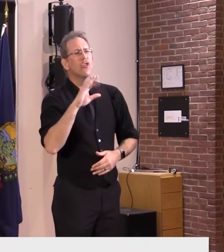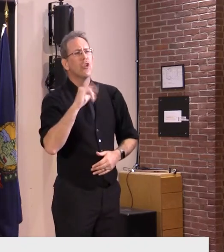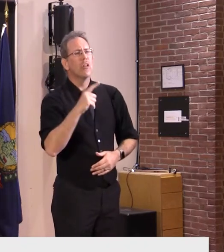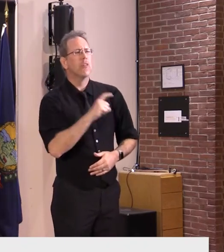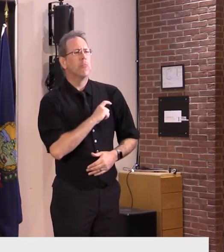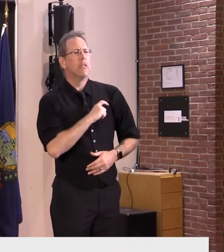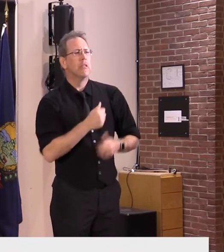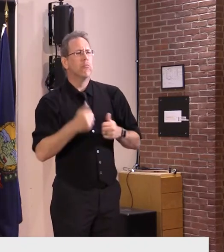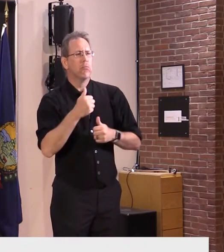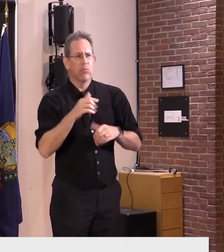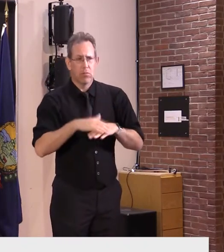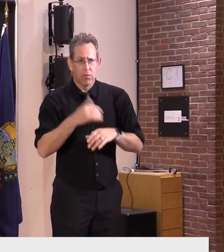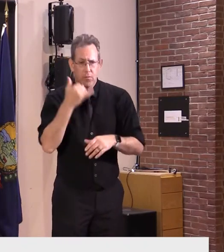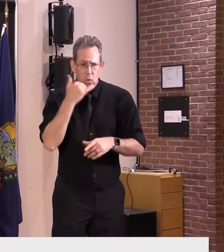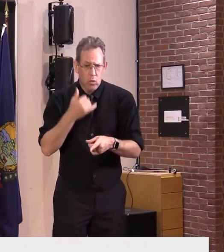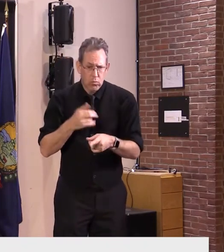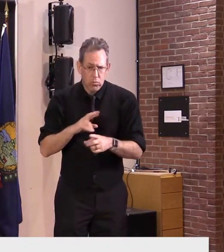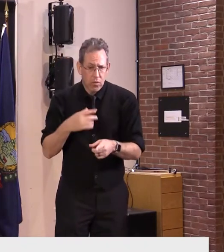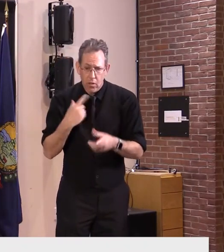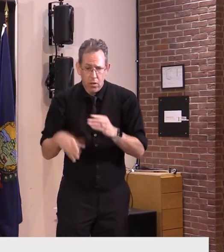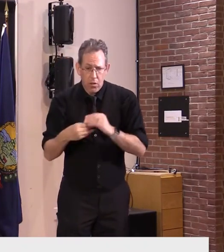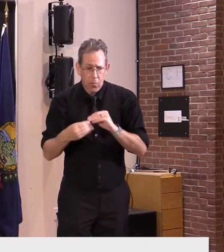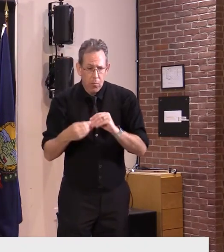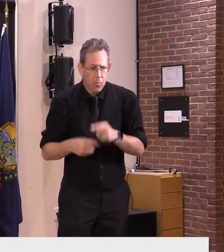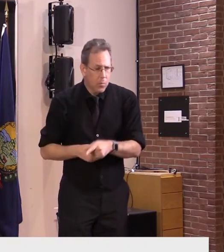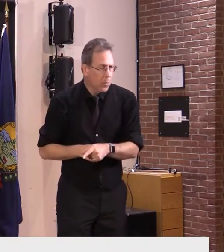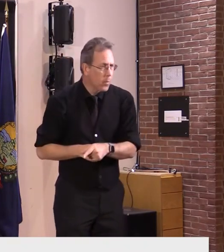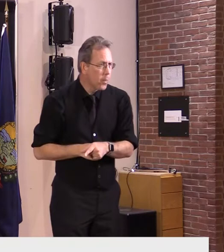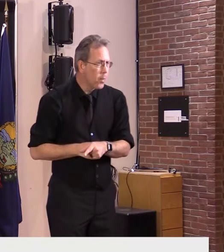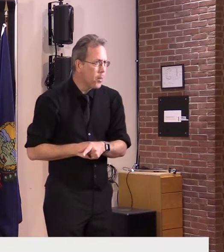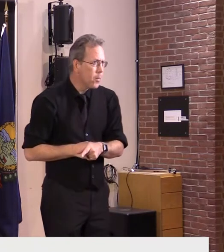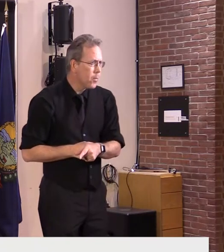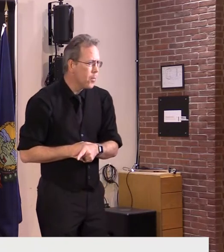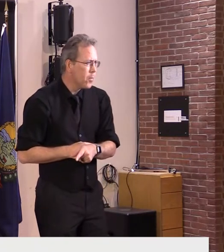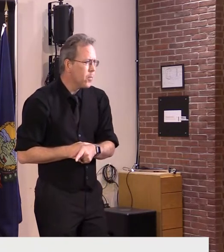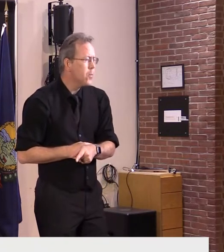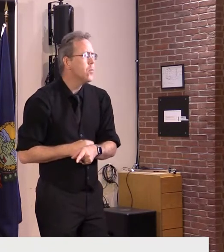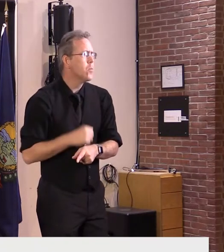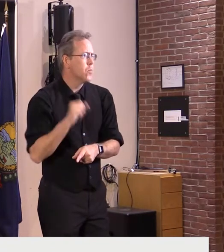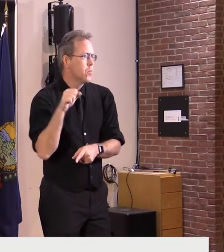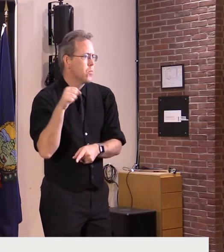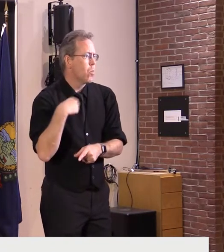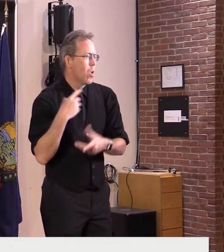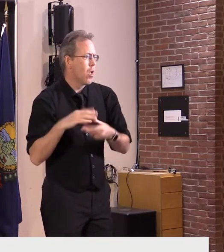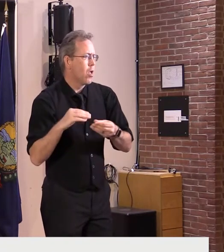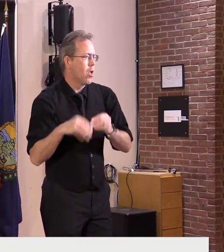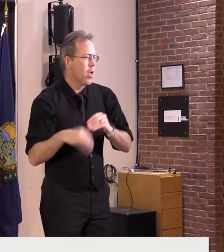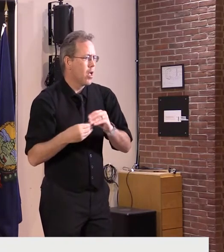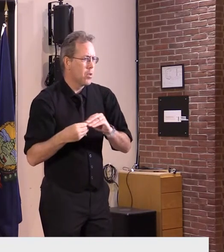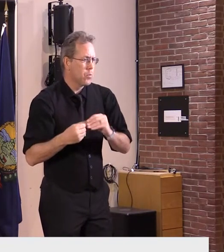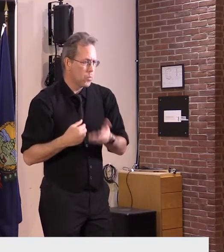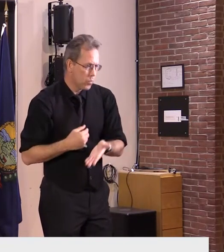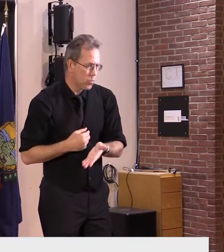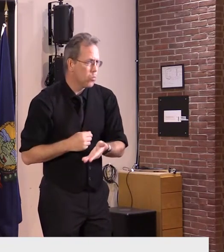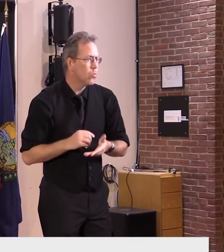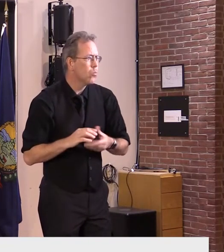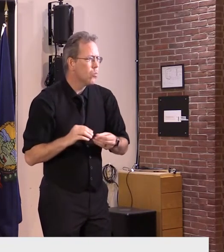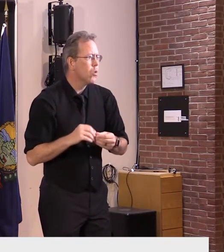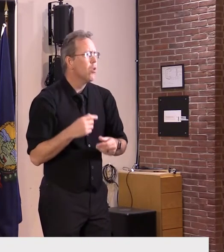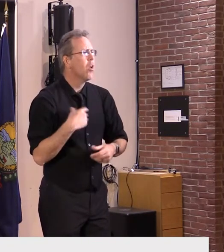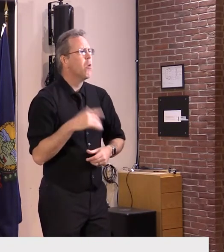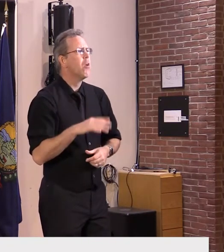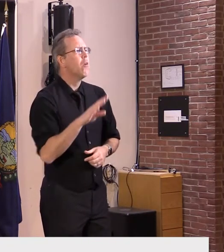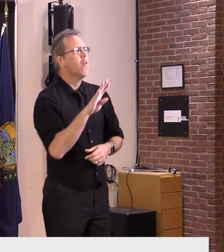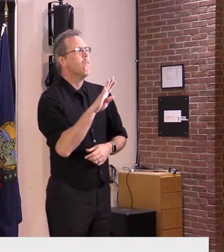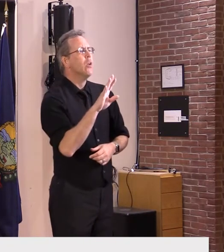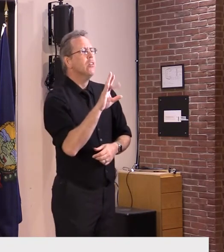Thanks, Governor. A lot to unpack in that question. There have been approximately 47 gun-related